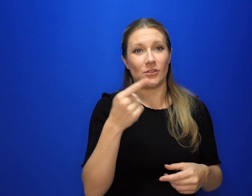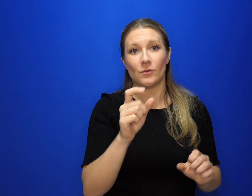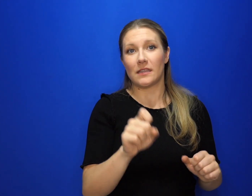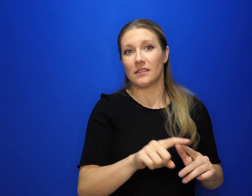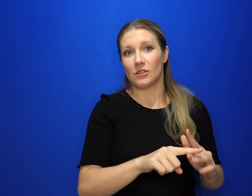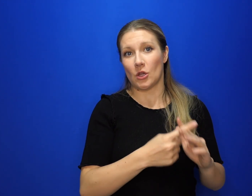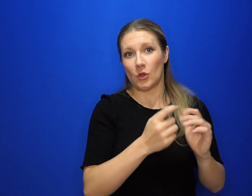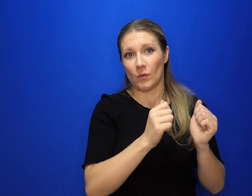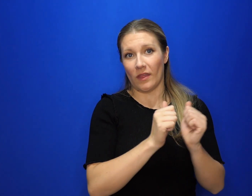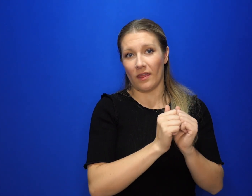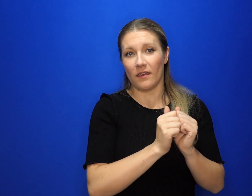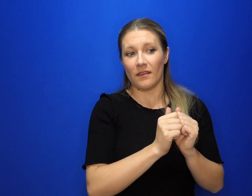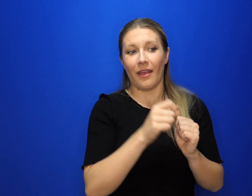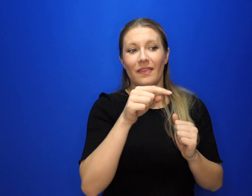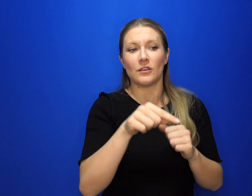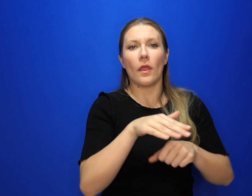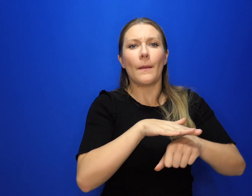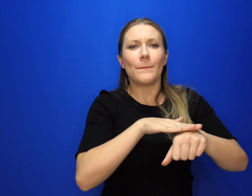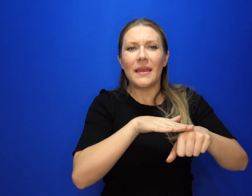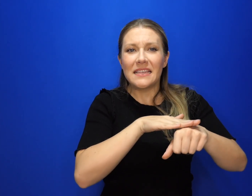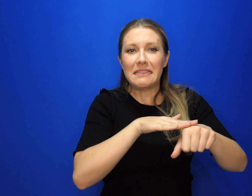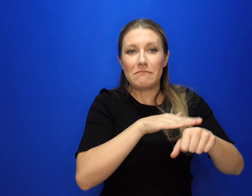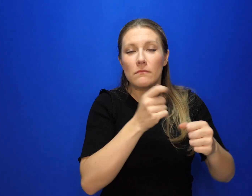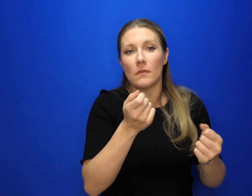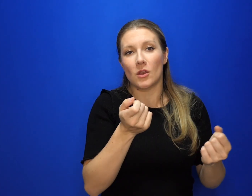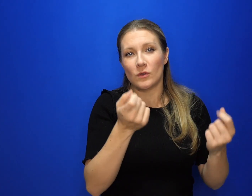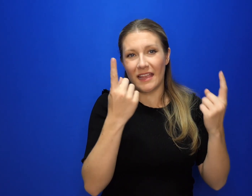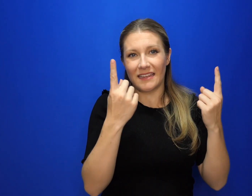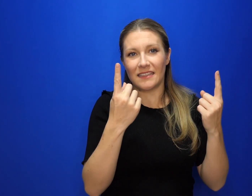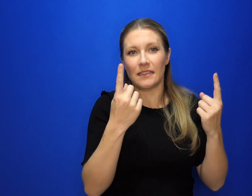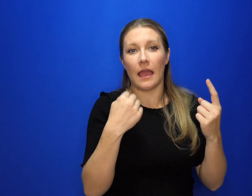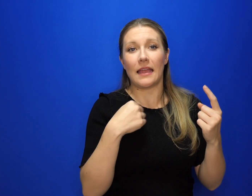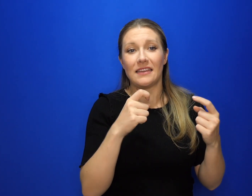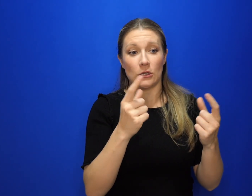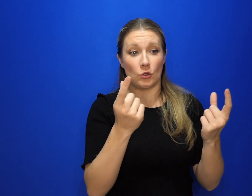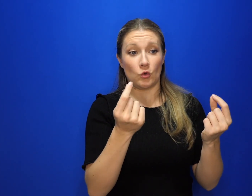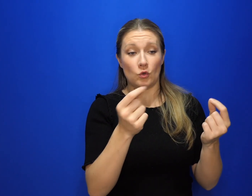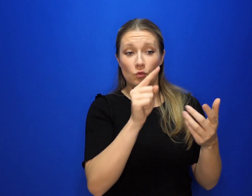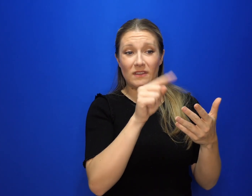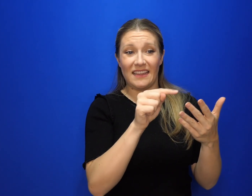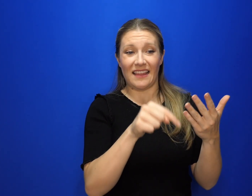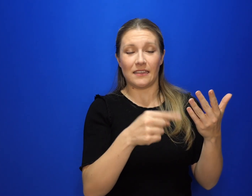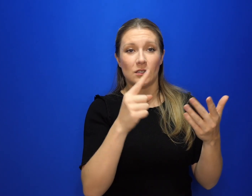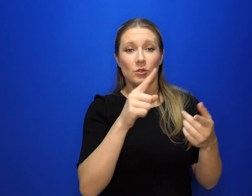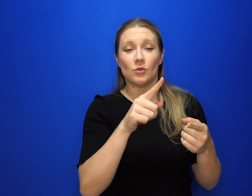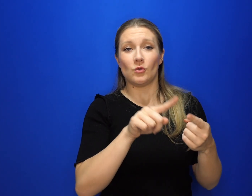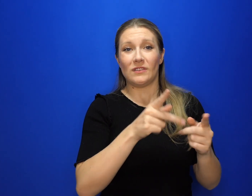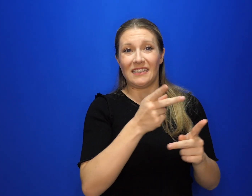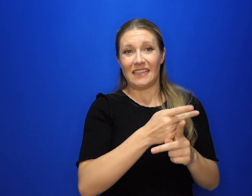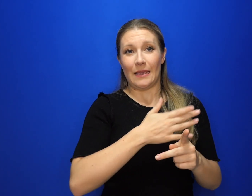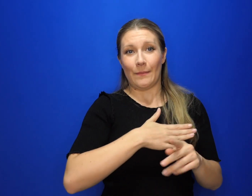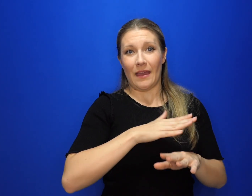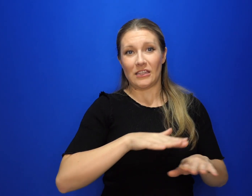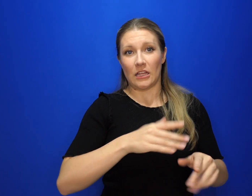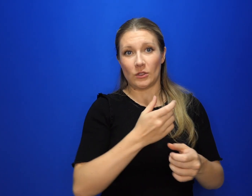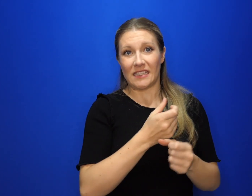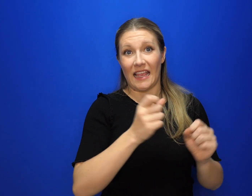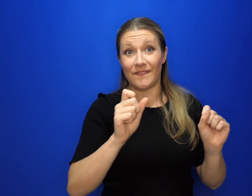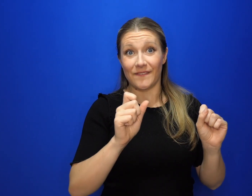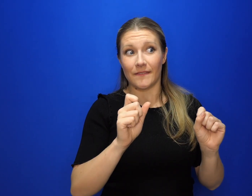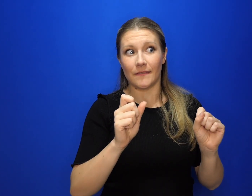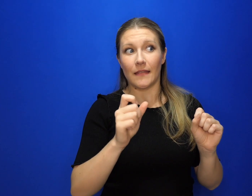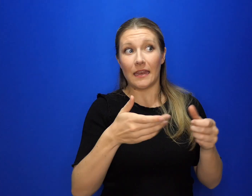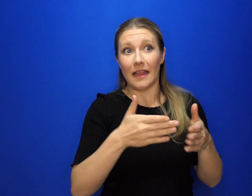you can really start with is these are the basics that need to be done to keep my child safe